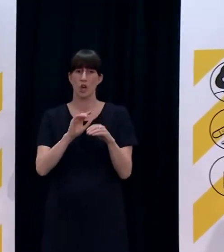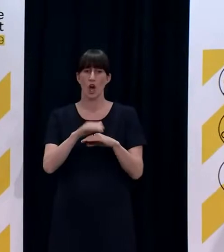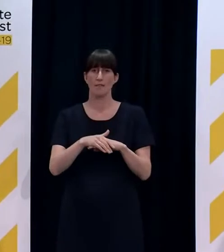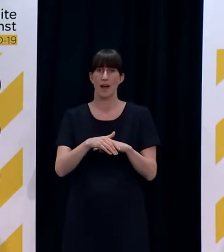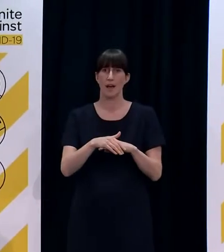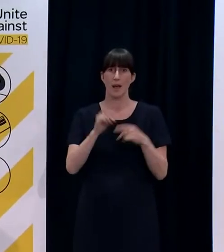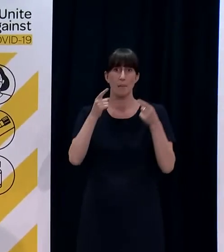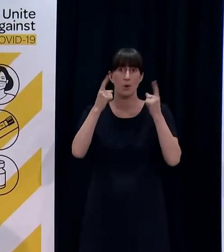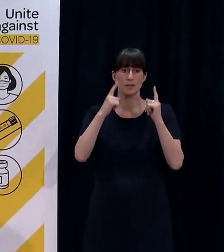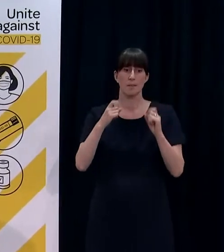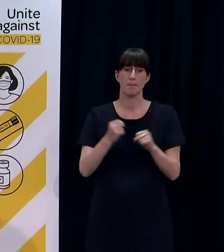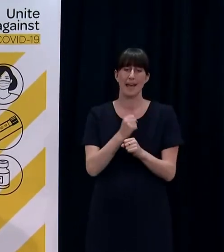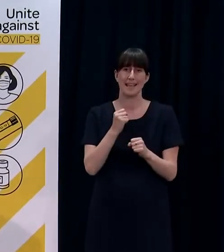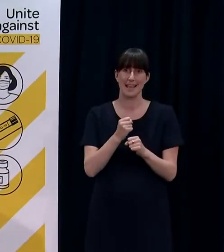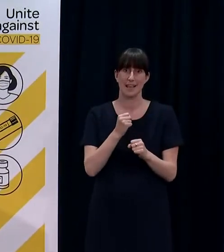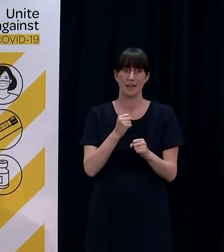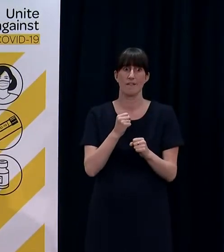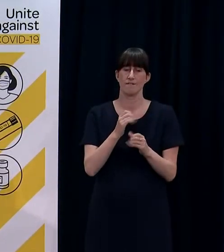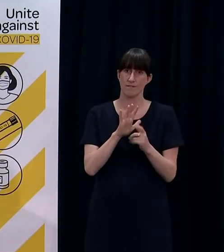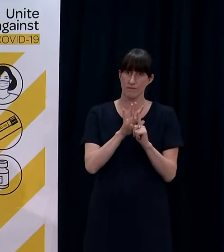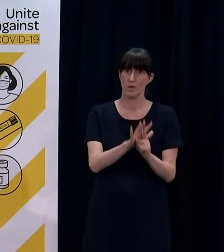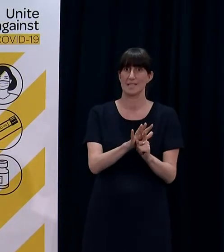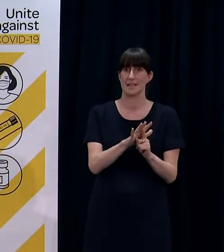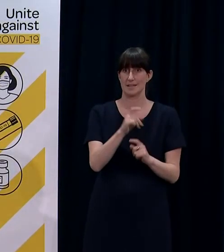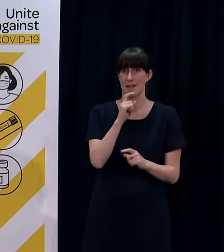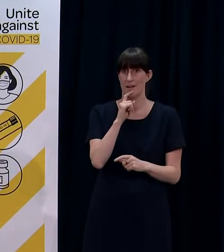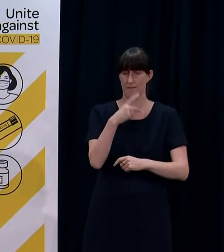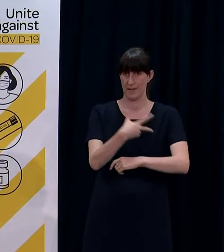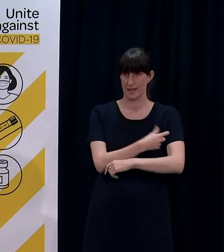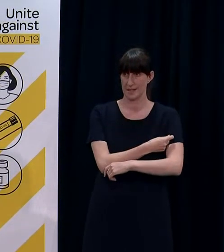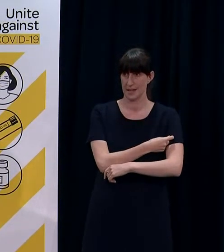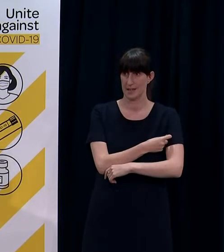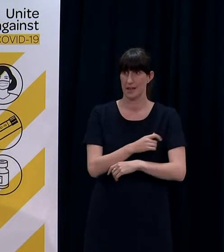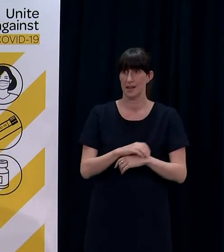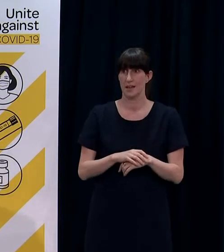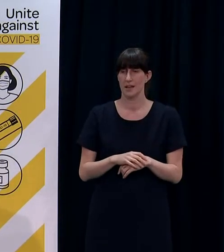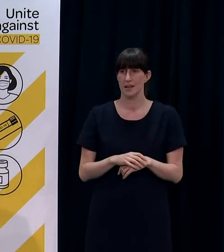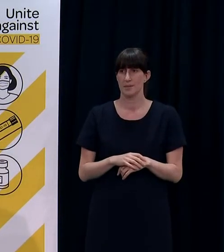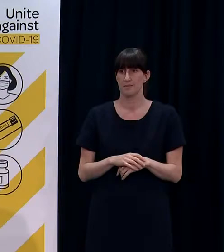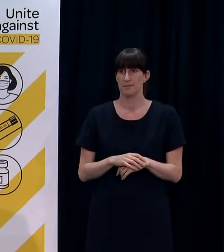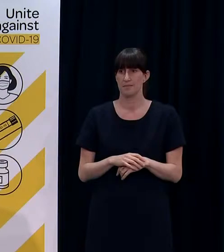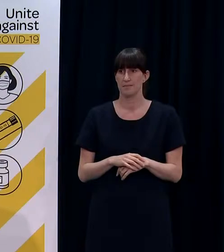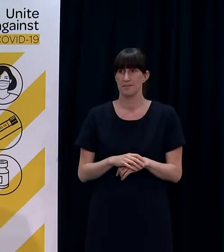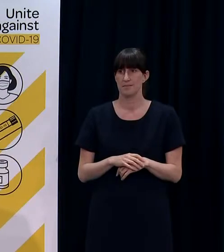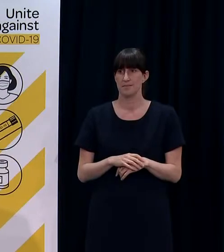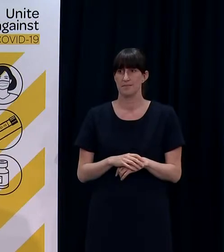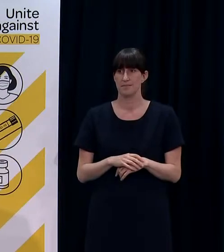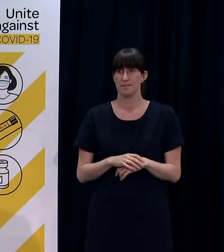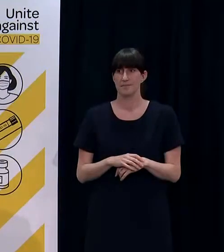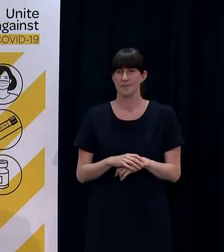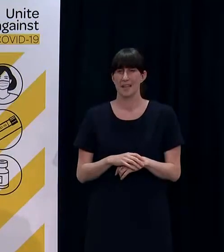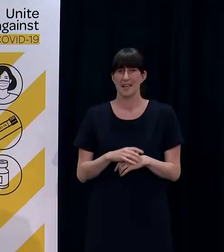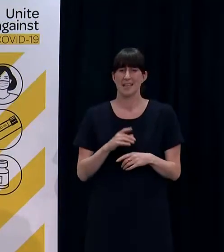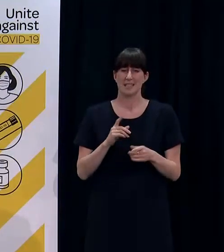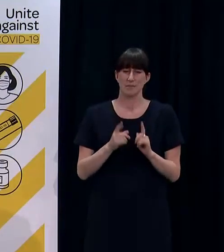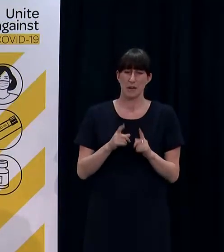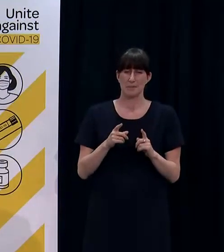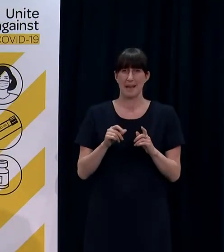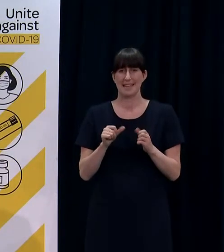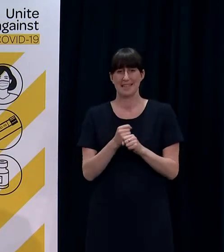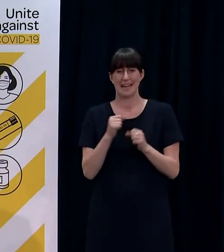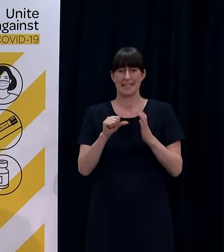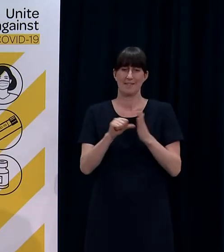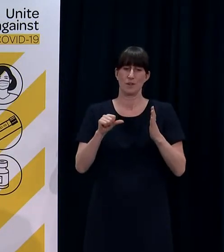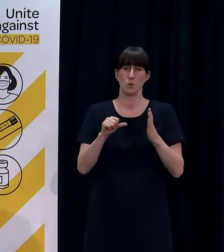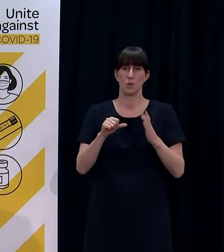obligation to their vaccinated staff means that they, it puts them in a difficult position forcing other staff to get vaccinated, which they acknowledge they probably can't